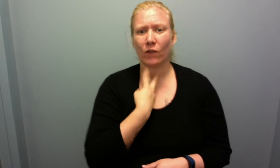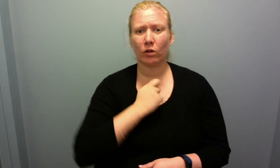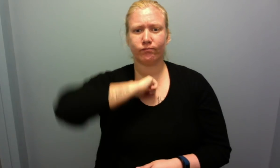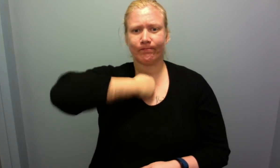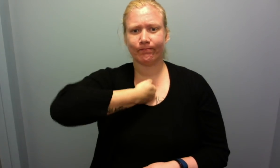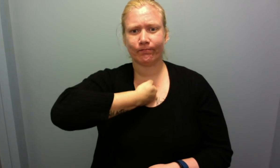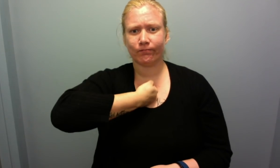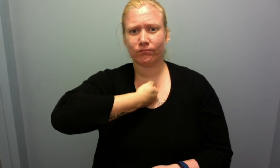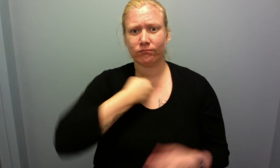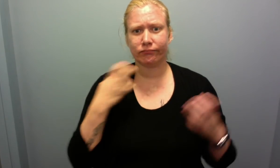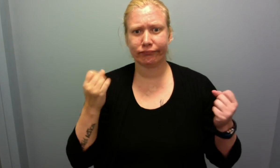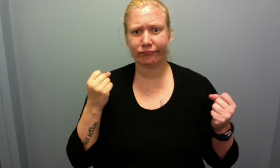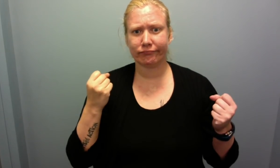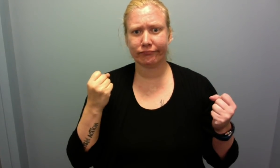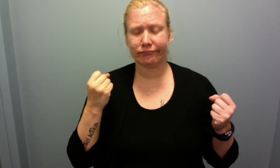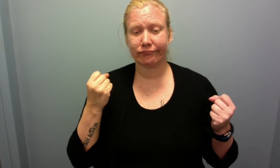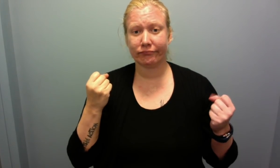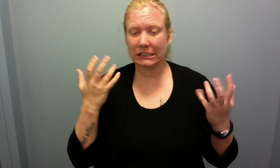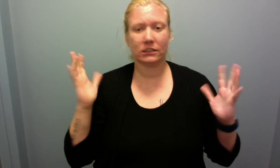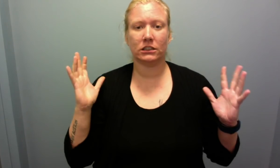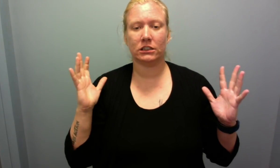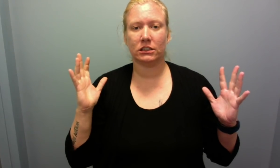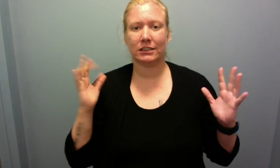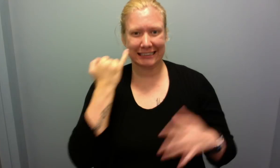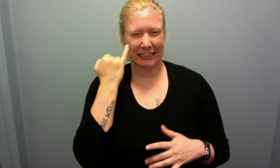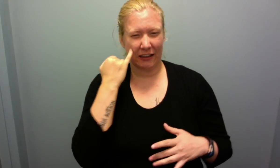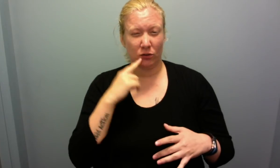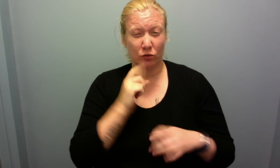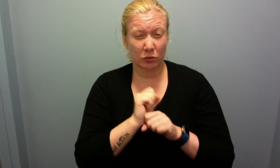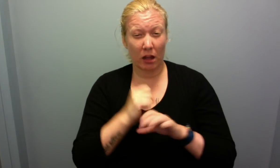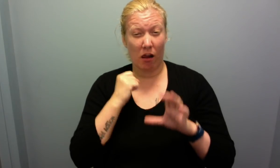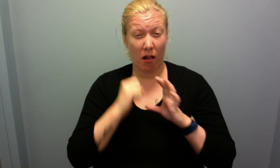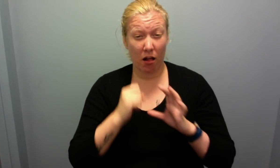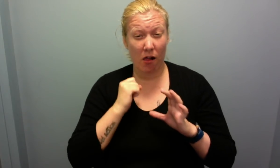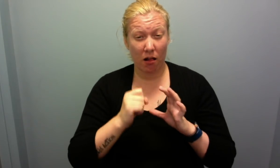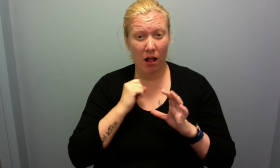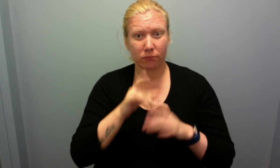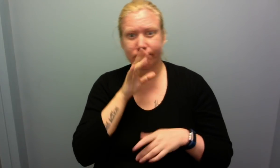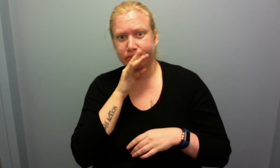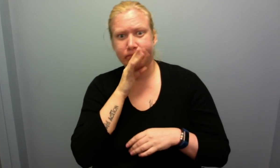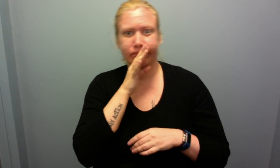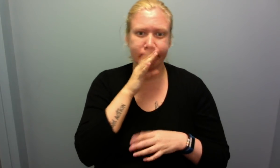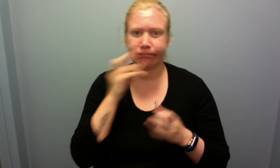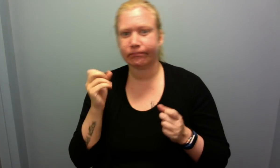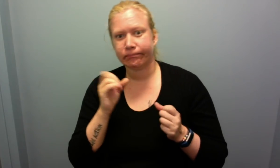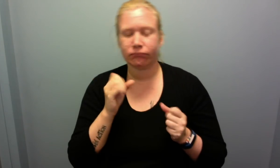ASL. You really need to turn your voice off, hands up, and that's it. If you are simcomming all the time